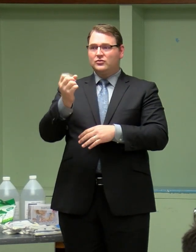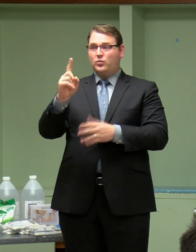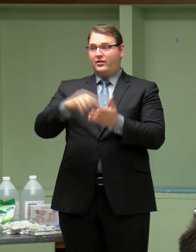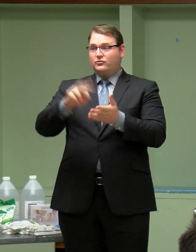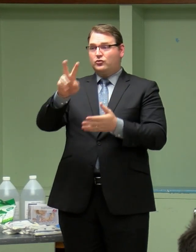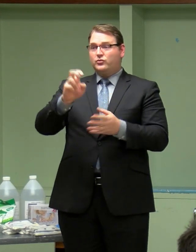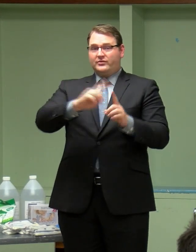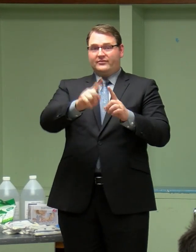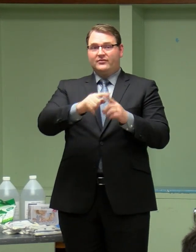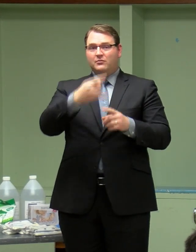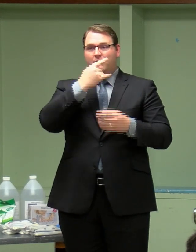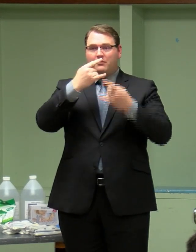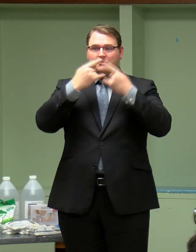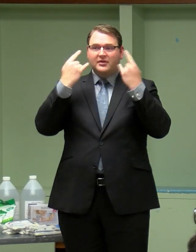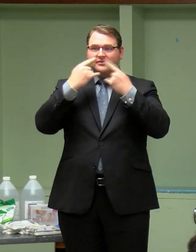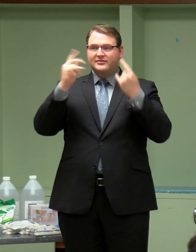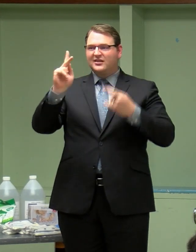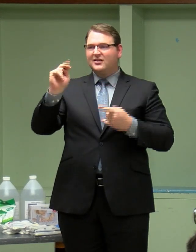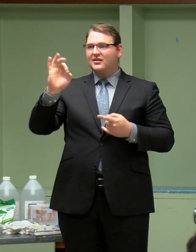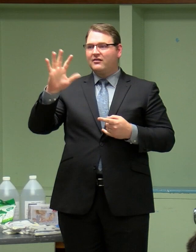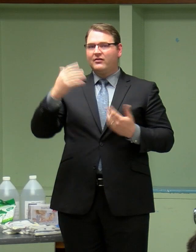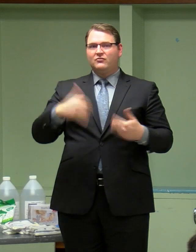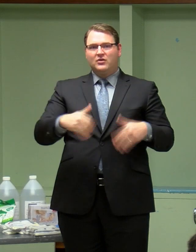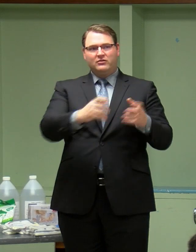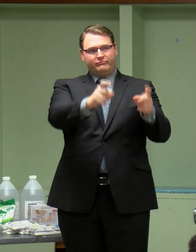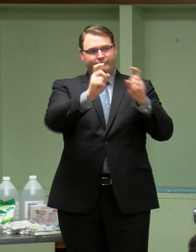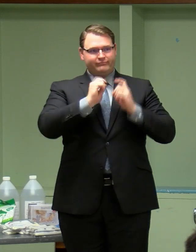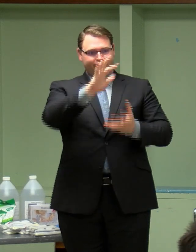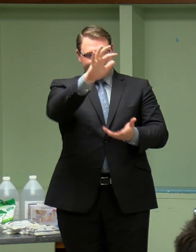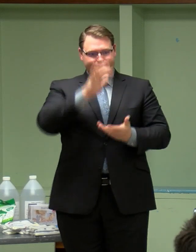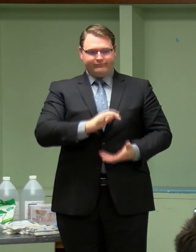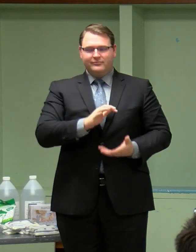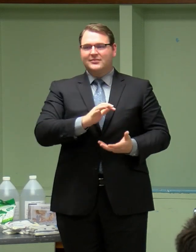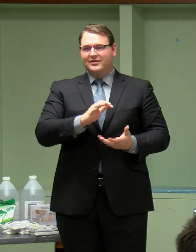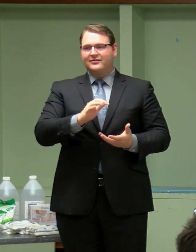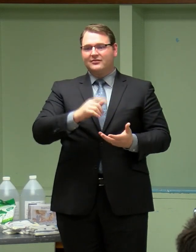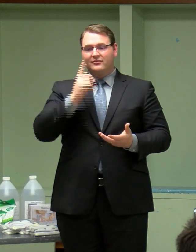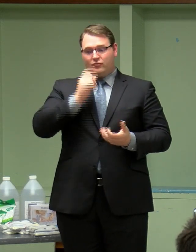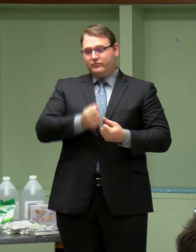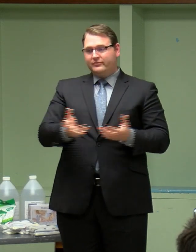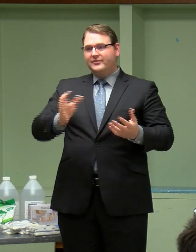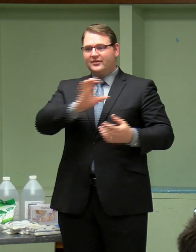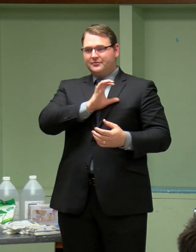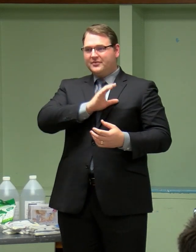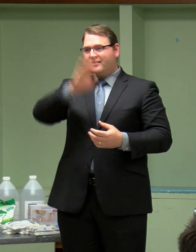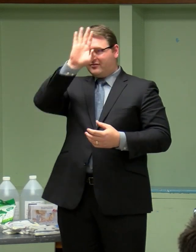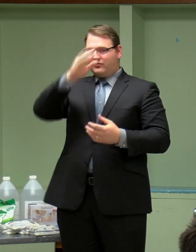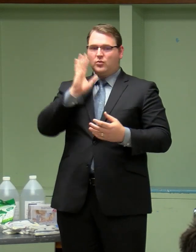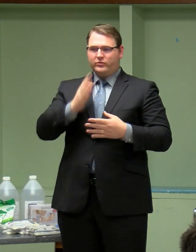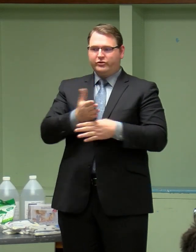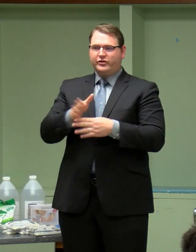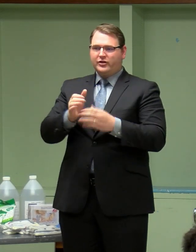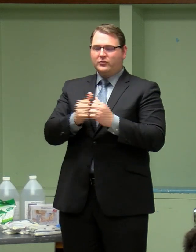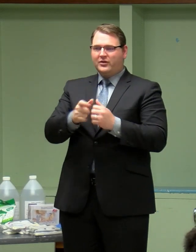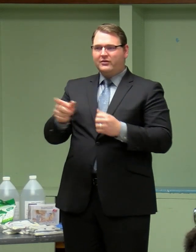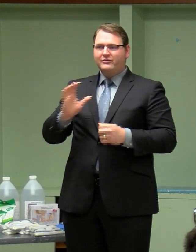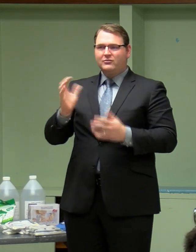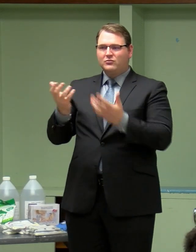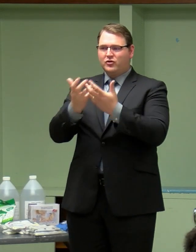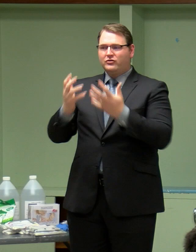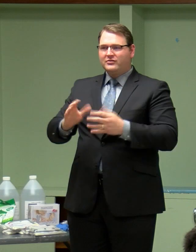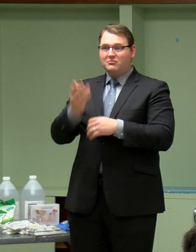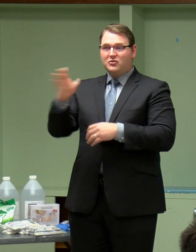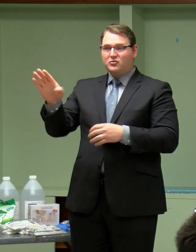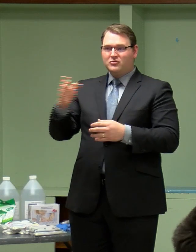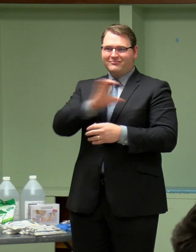mentioned that, but it was over 1,200 KN95 masks for the Houston Fire Department and the Houston Police Department, which we'll gladly share with our partners in